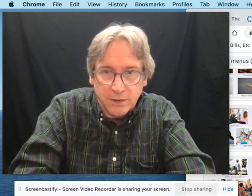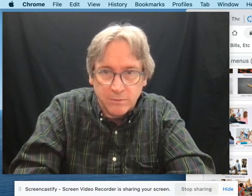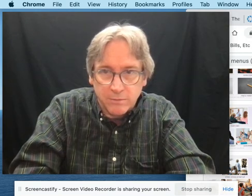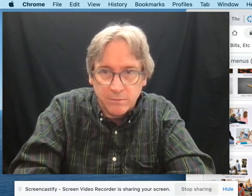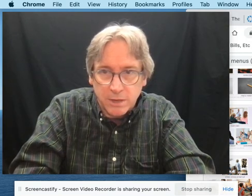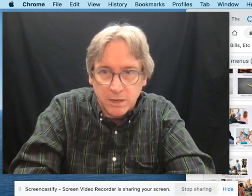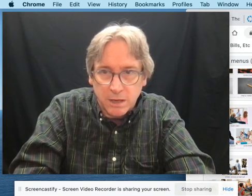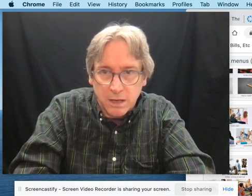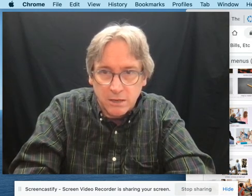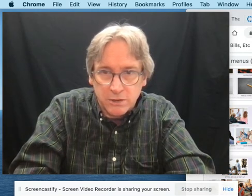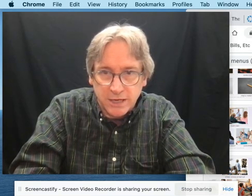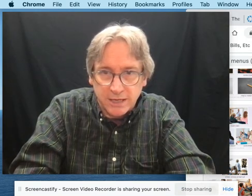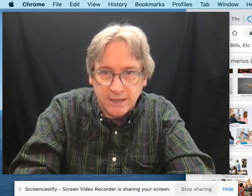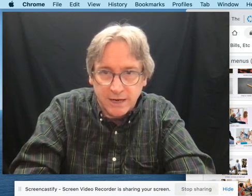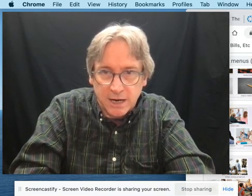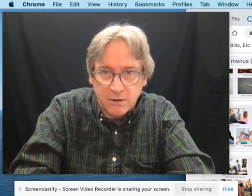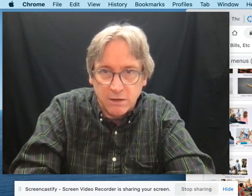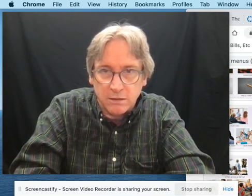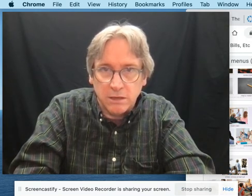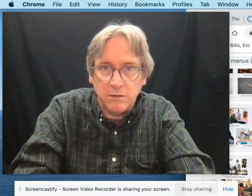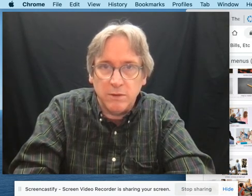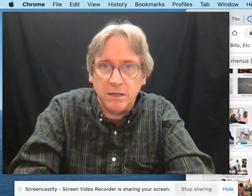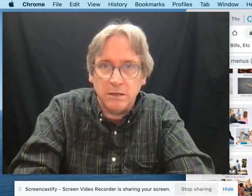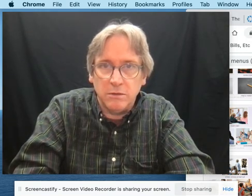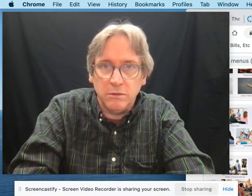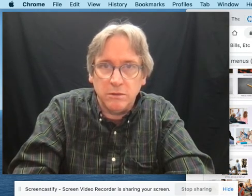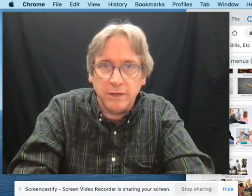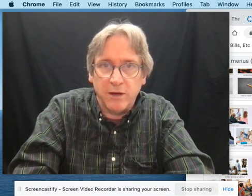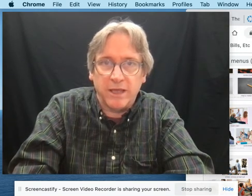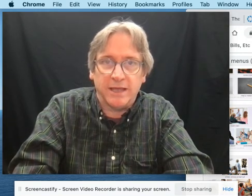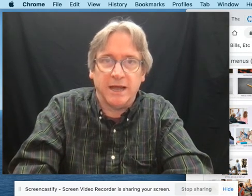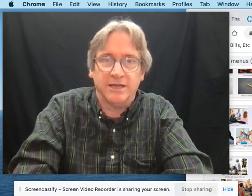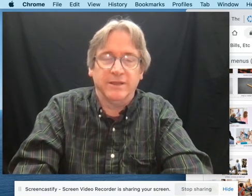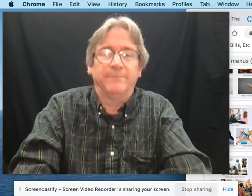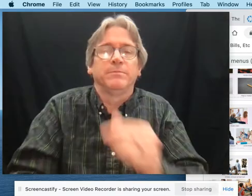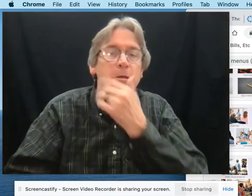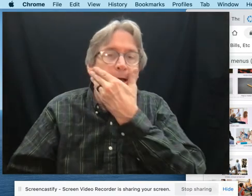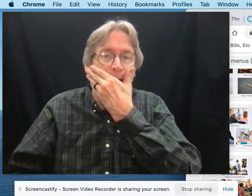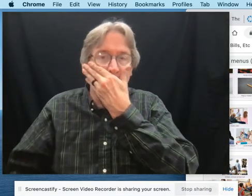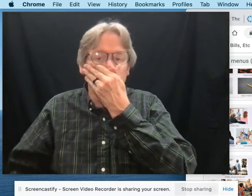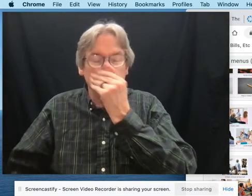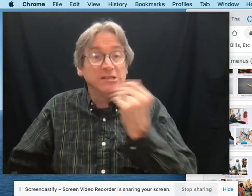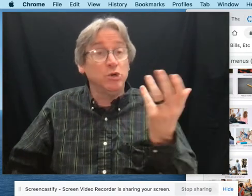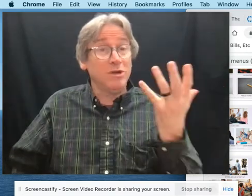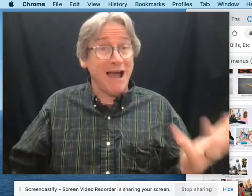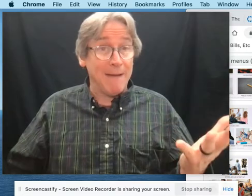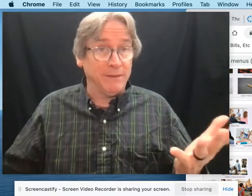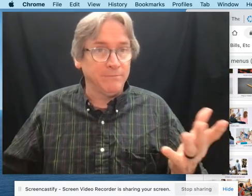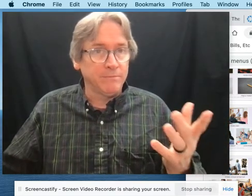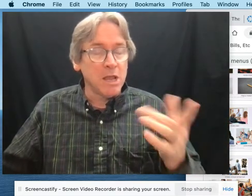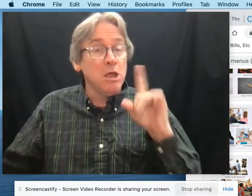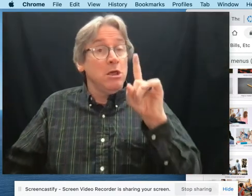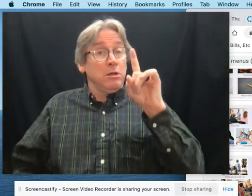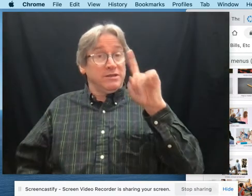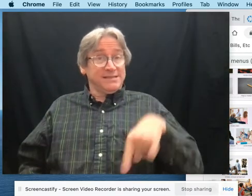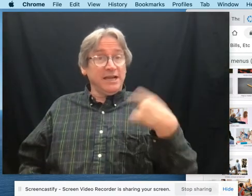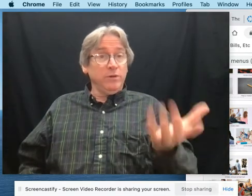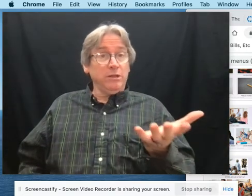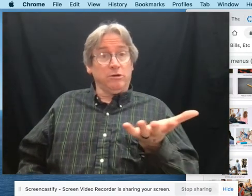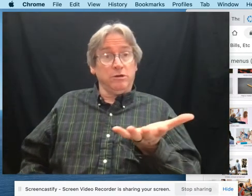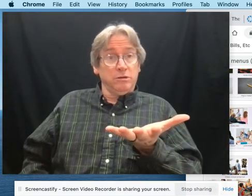There we go. Try to get that out. Okay. I can do that. So copy.